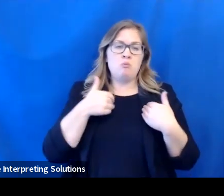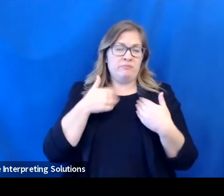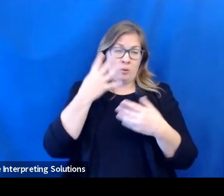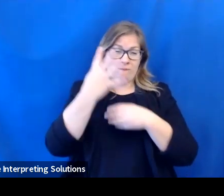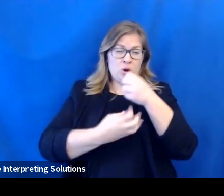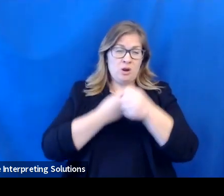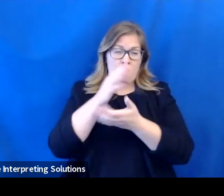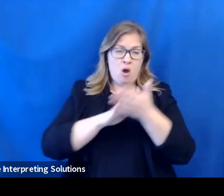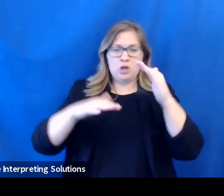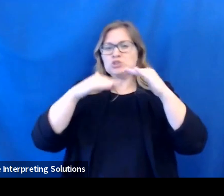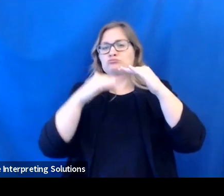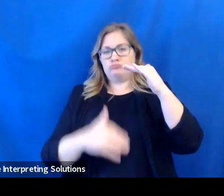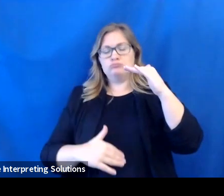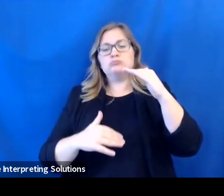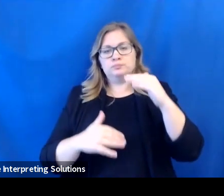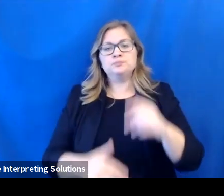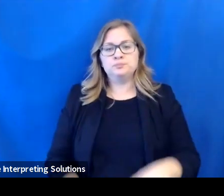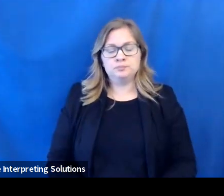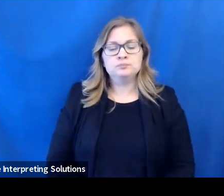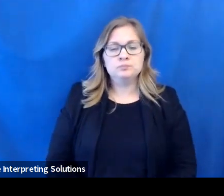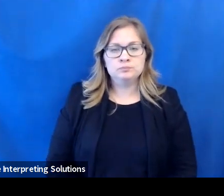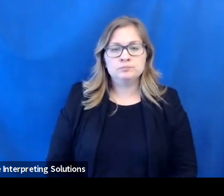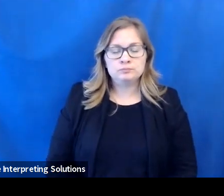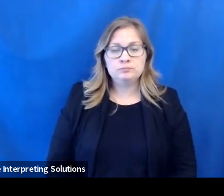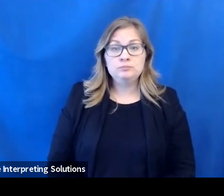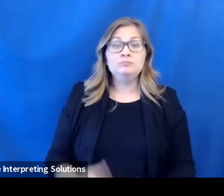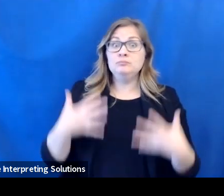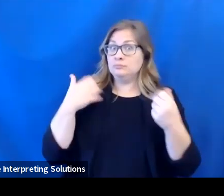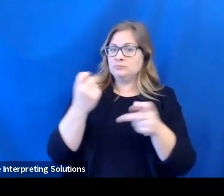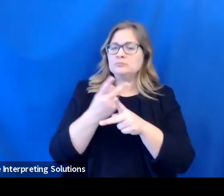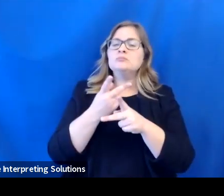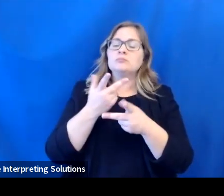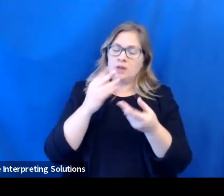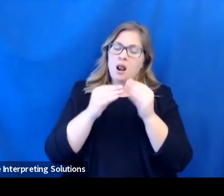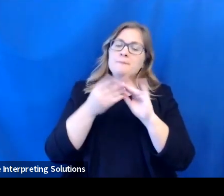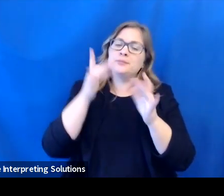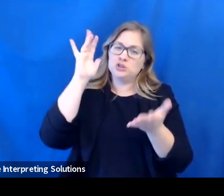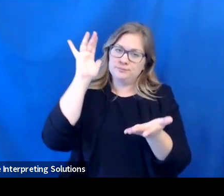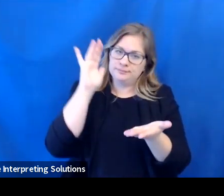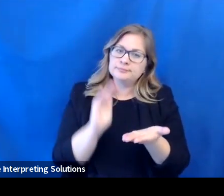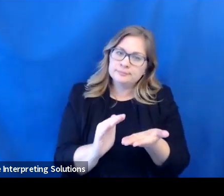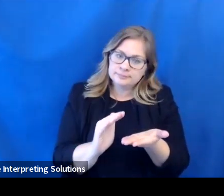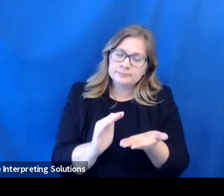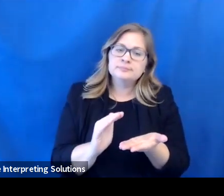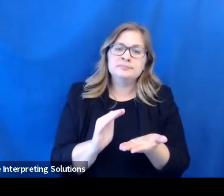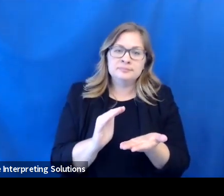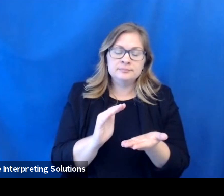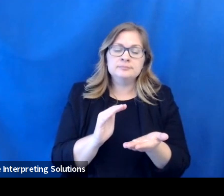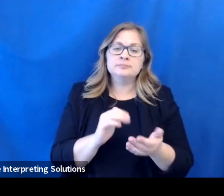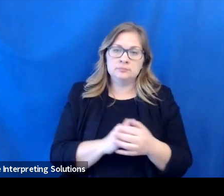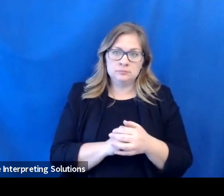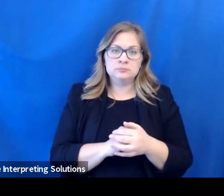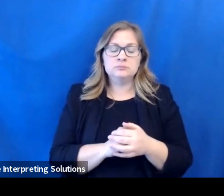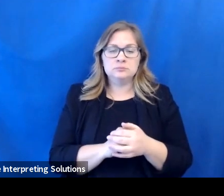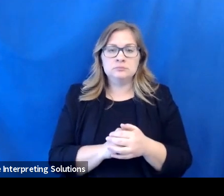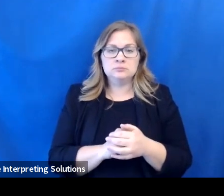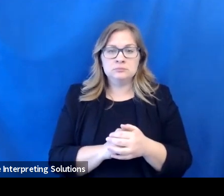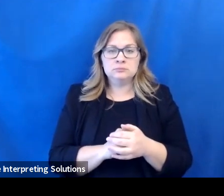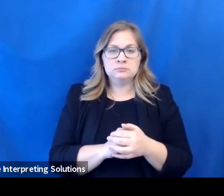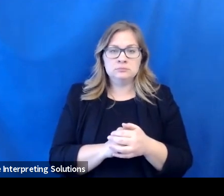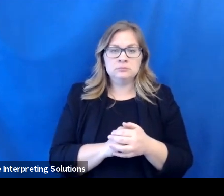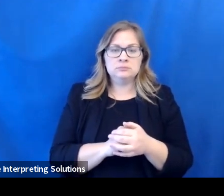last week compared to other occupation categories. I think that's just because some of those have kind of maxed out. And then